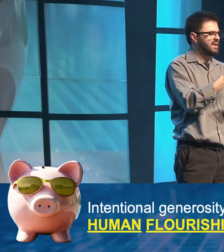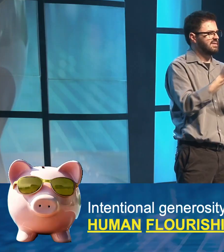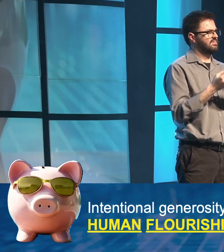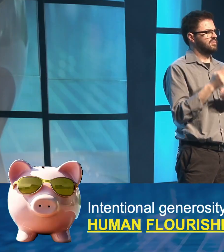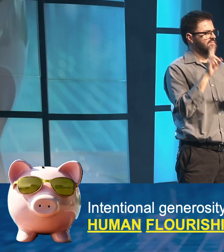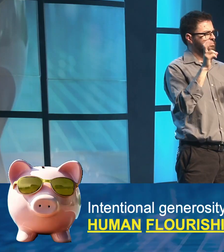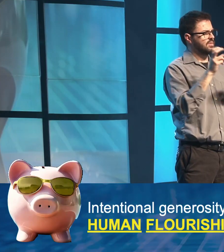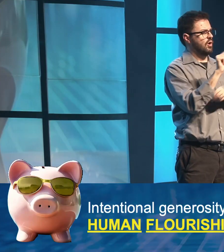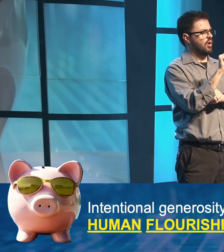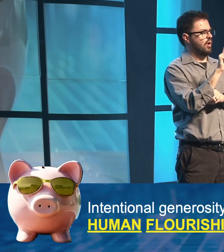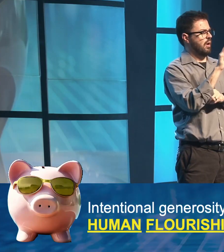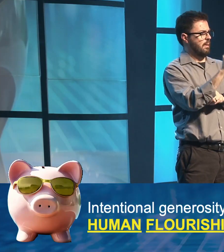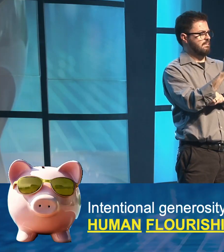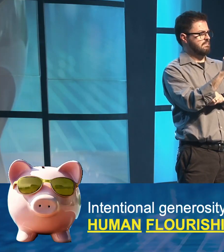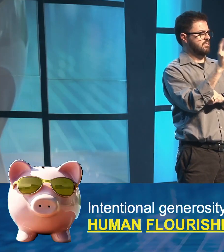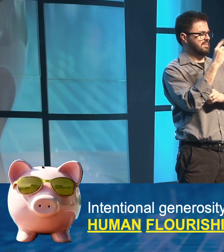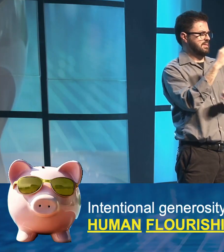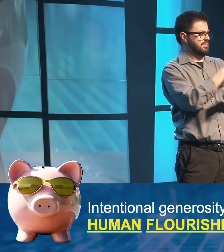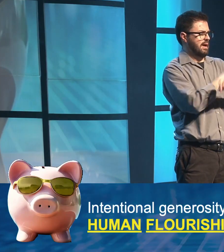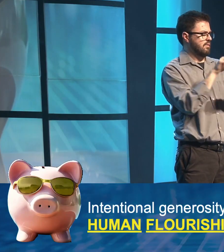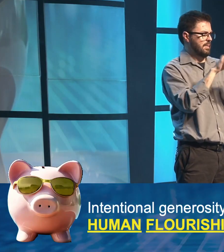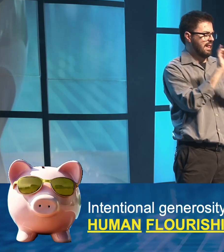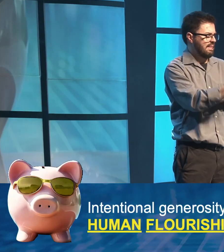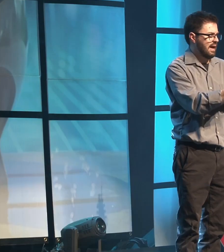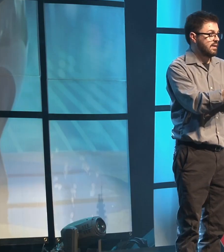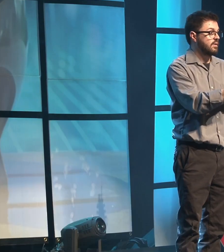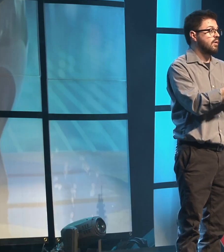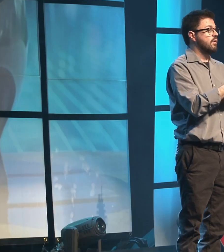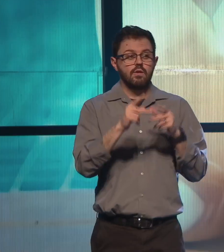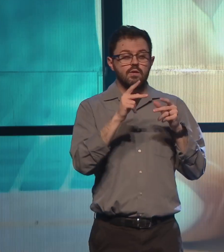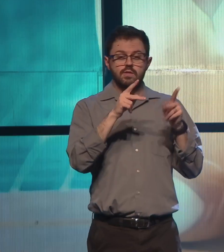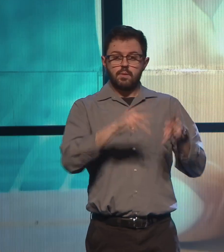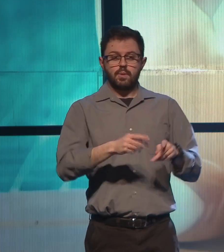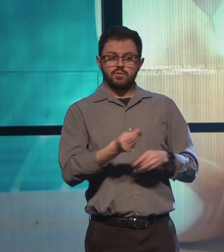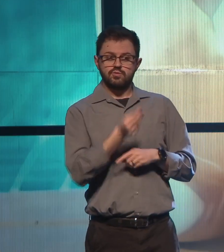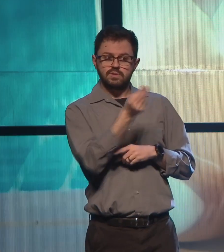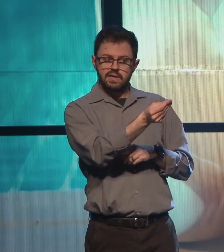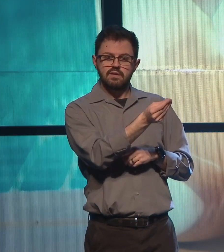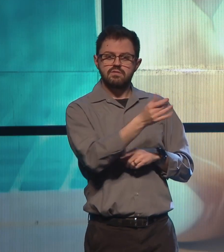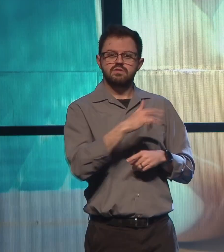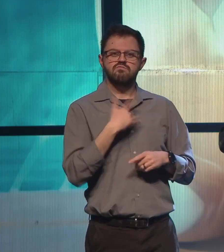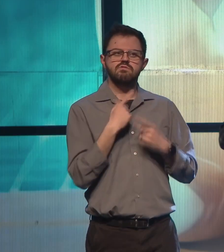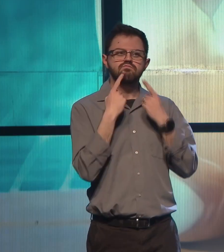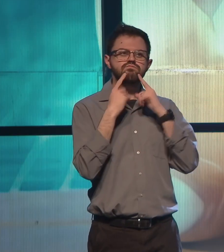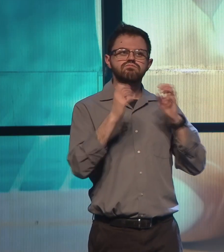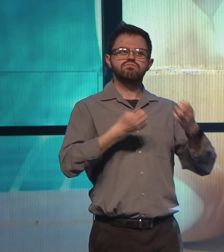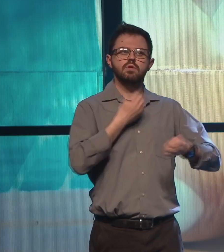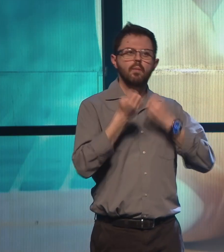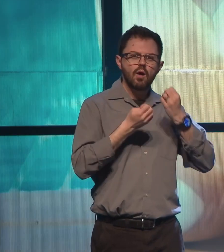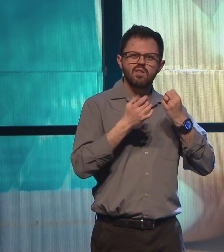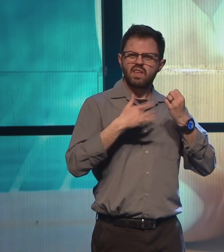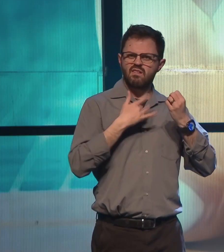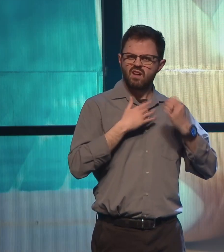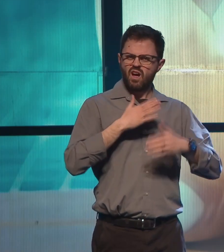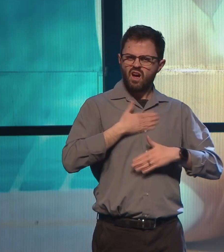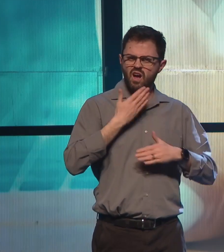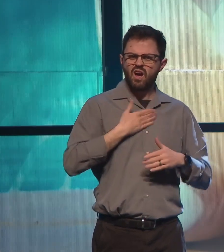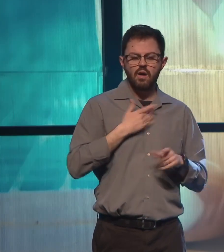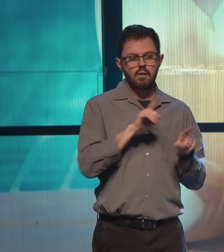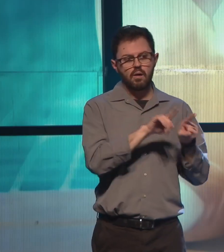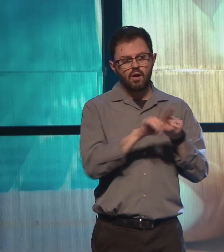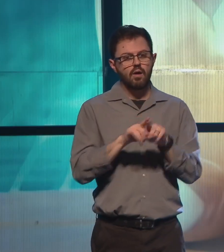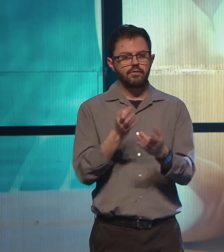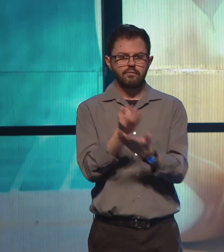about this. Here's what happens. Like the giver flourishes emotionally, right? There's joy in giving. The giver flourishes